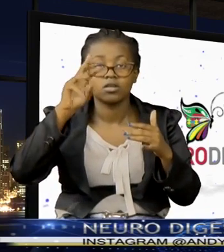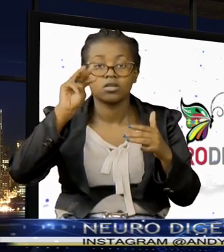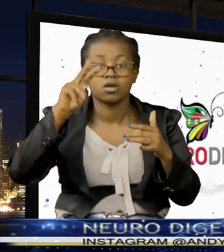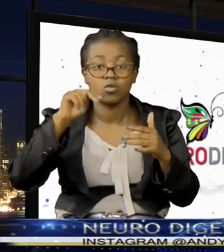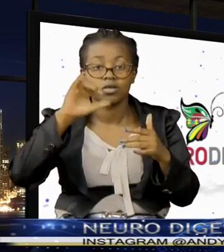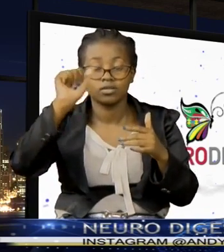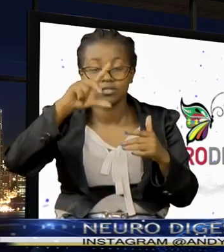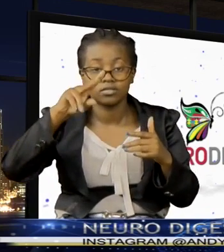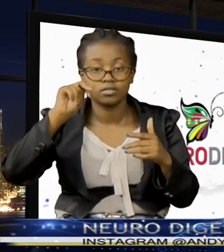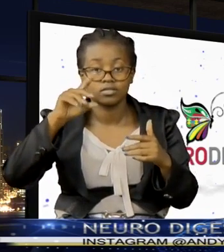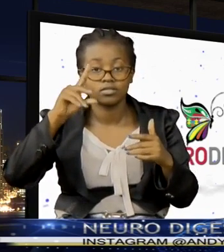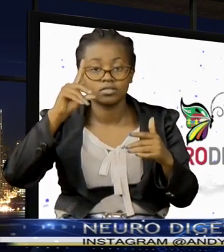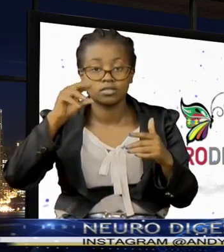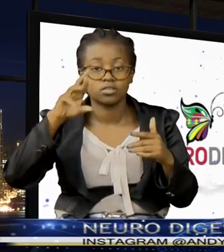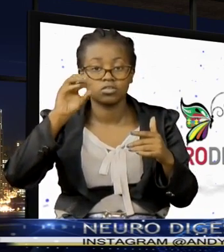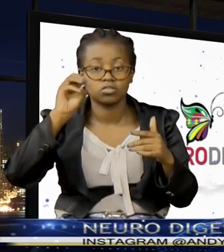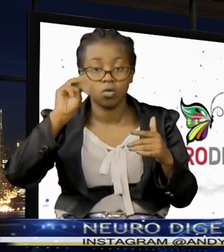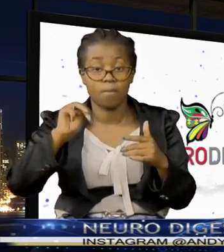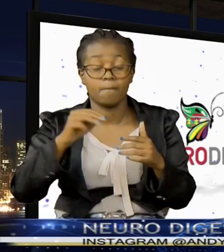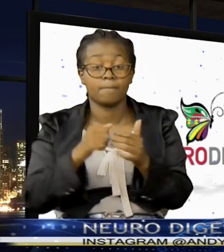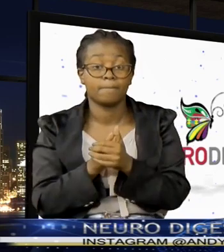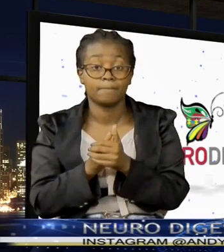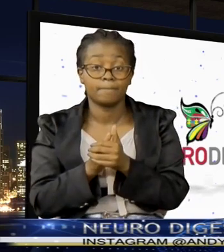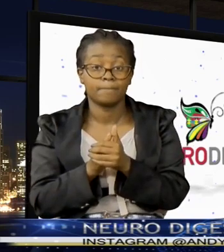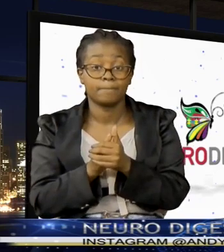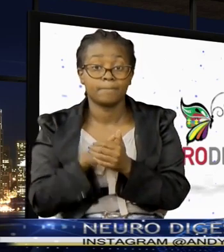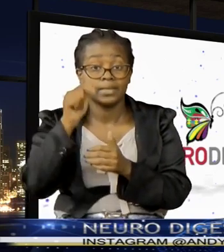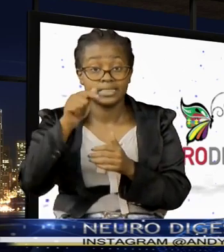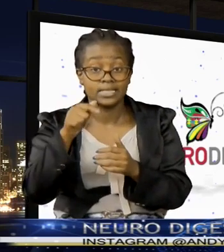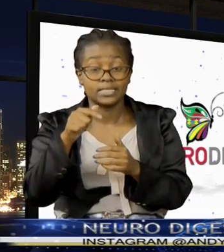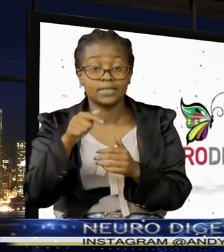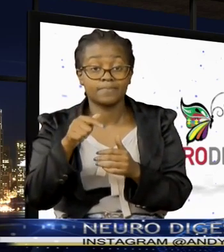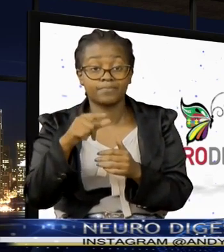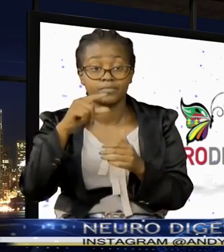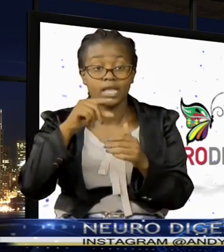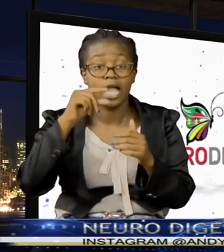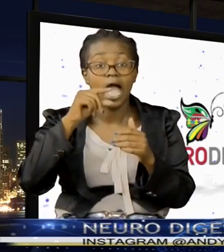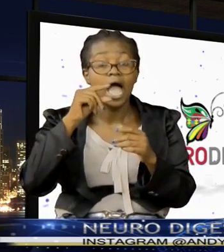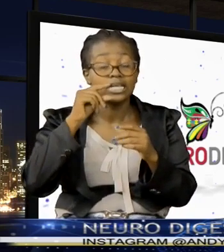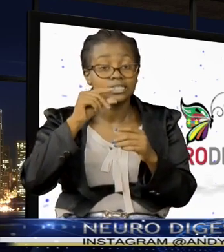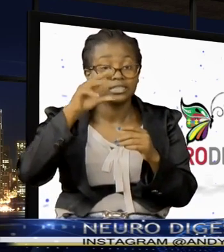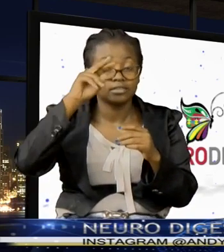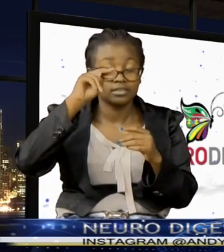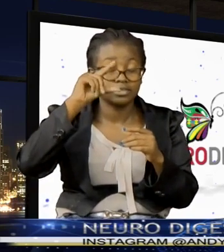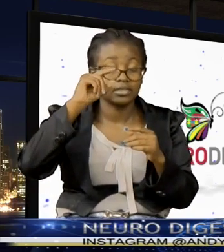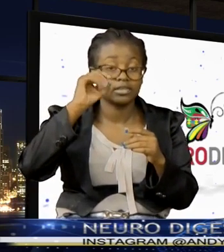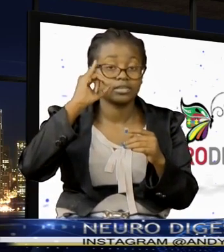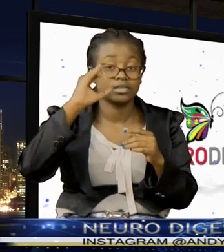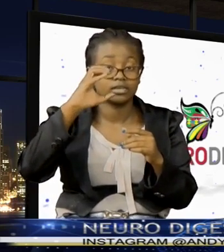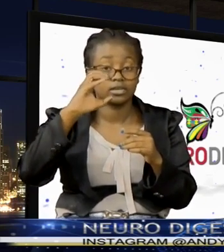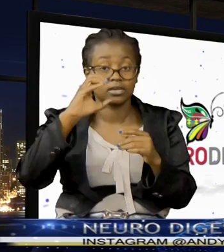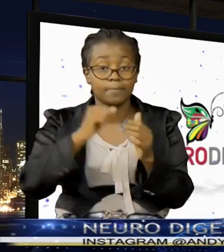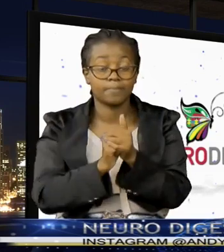Down syndrome, also known as trisomy 21, is defined as a genetic disorder that is caused by the presence of